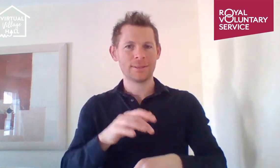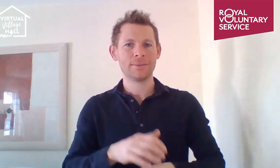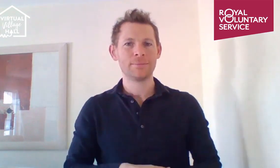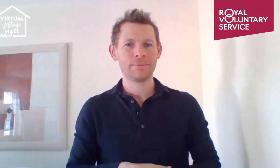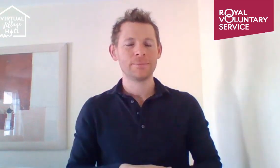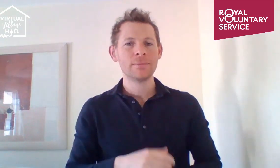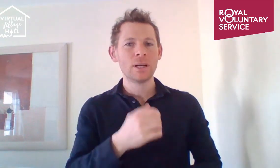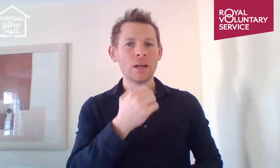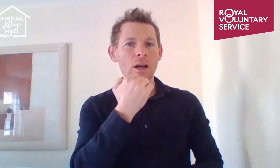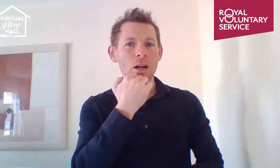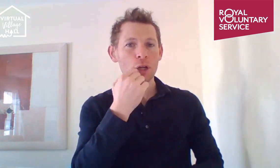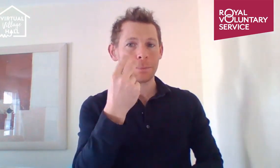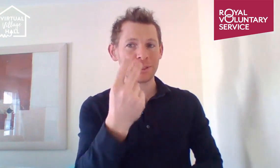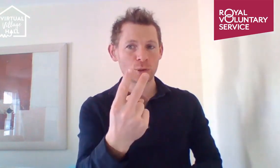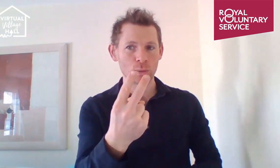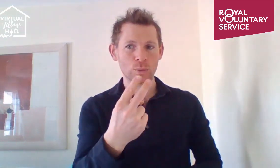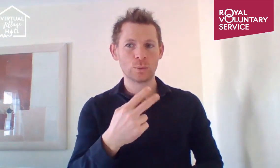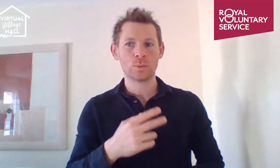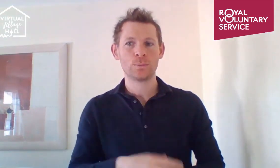Drama, like this. Number 2